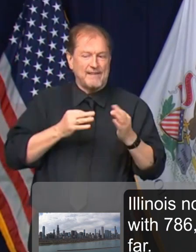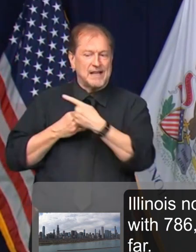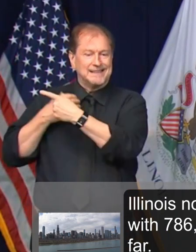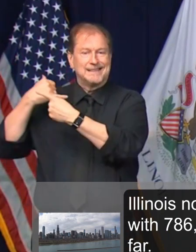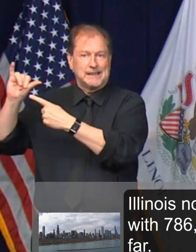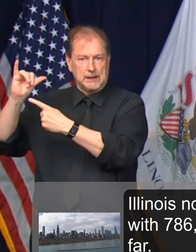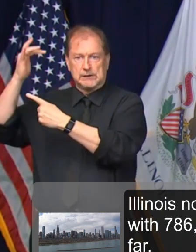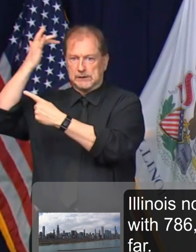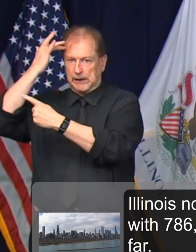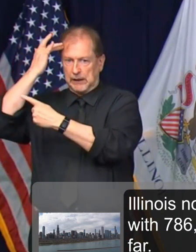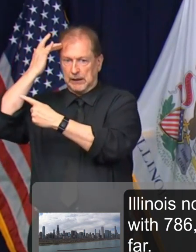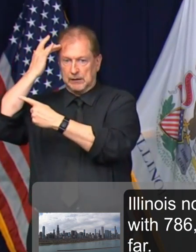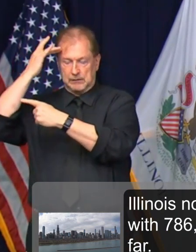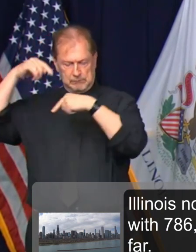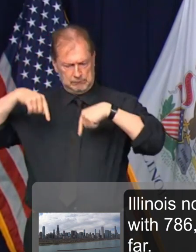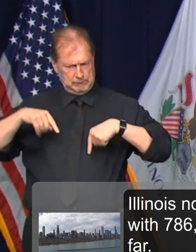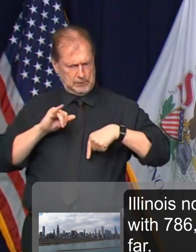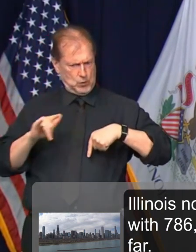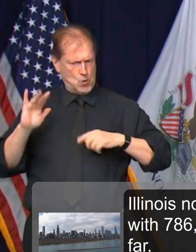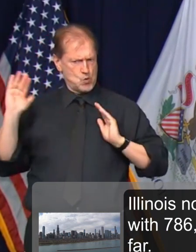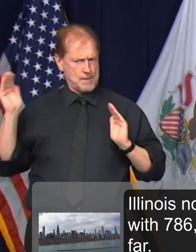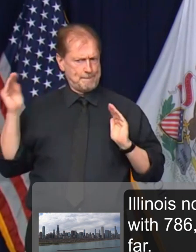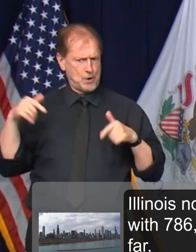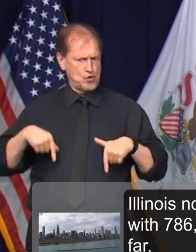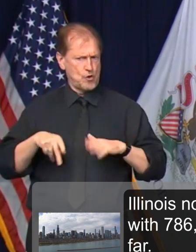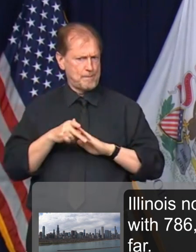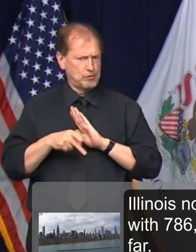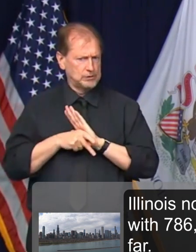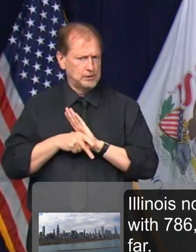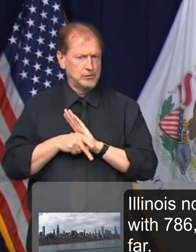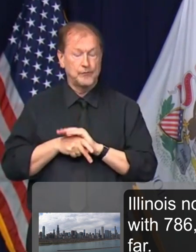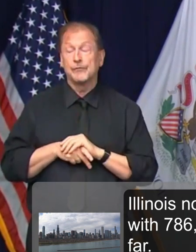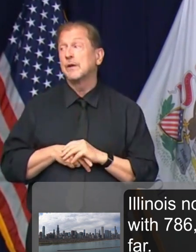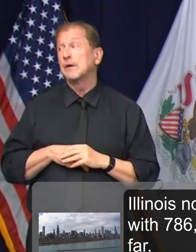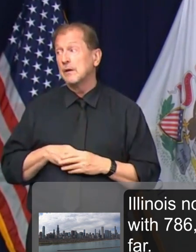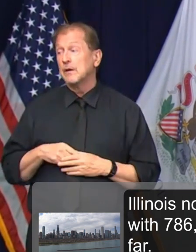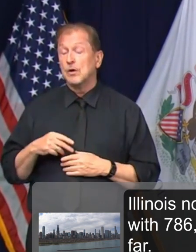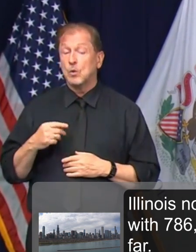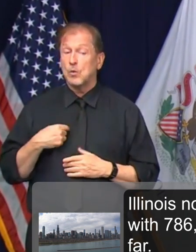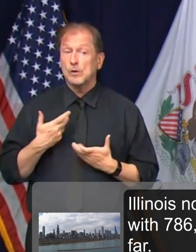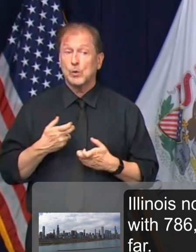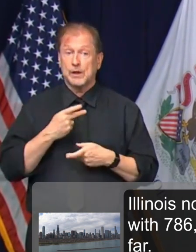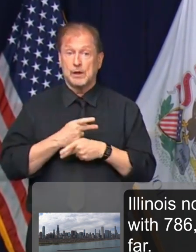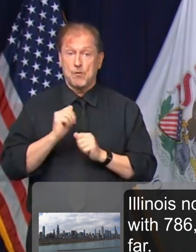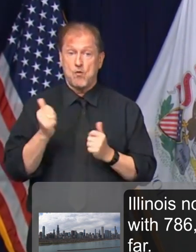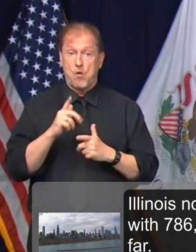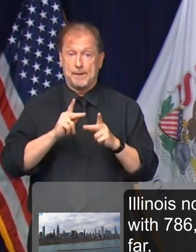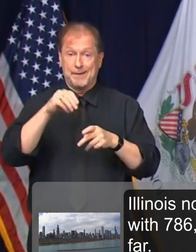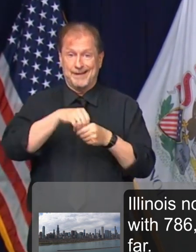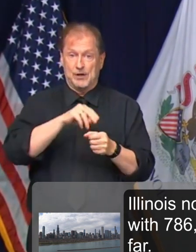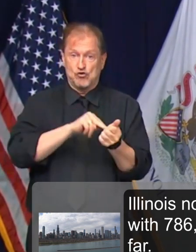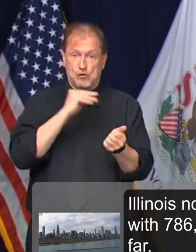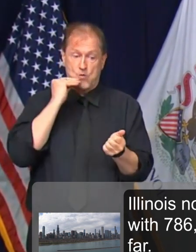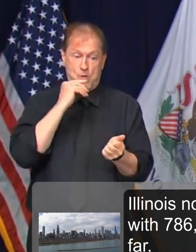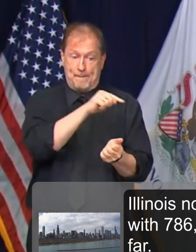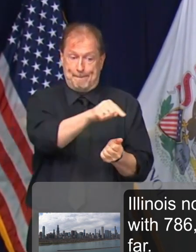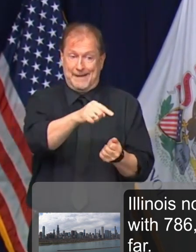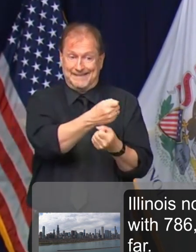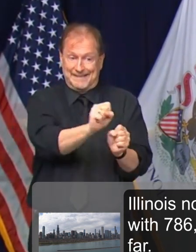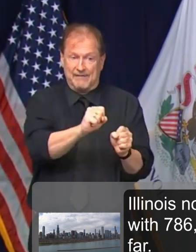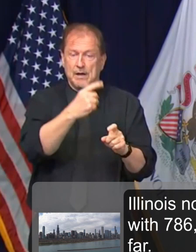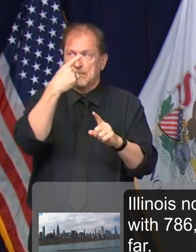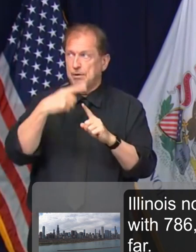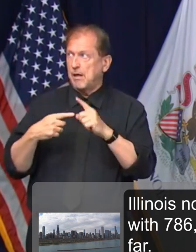Well, again, the idea here is to keep everybody in nursing homes safe and to make sure that nursing home patients have somewhere to